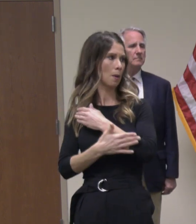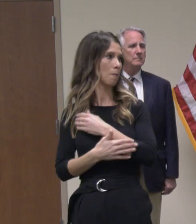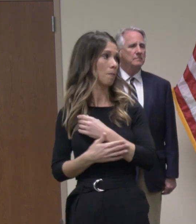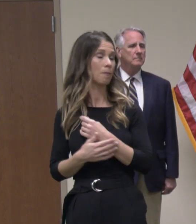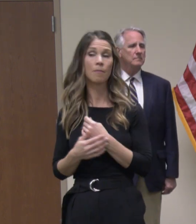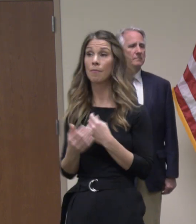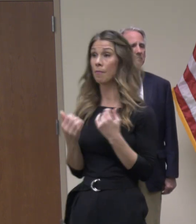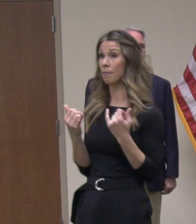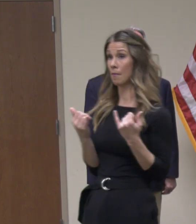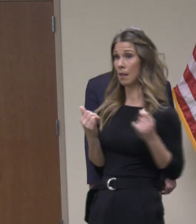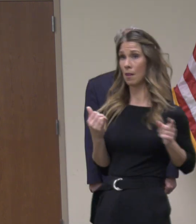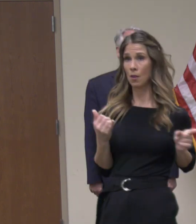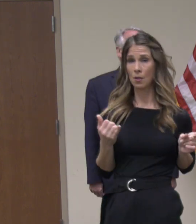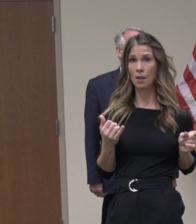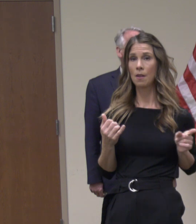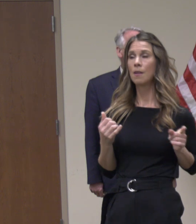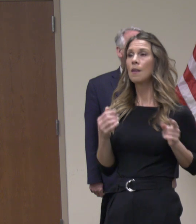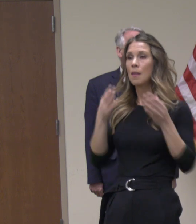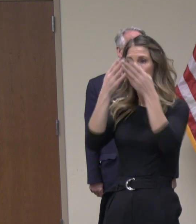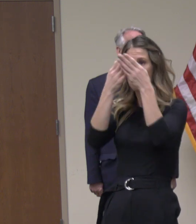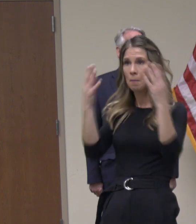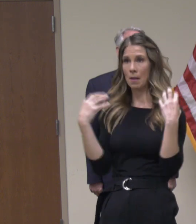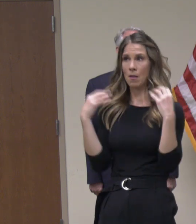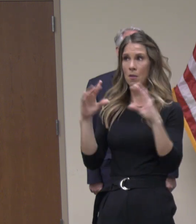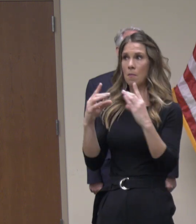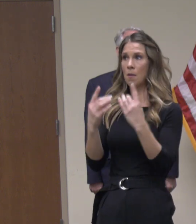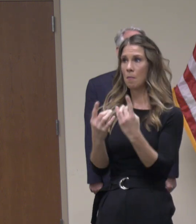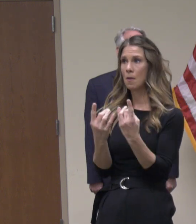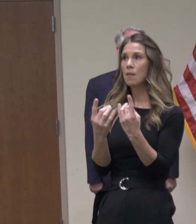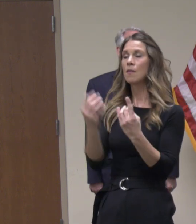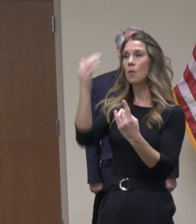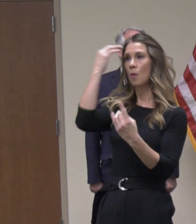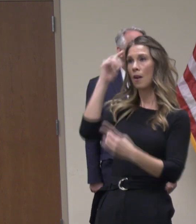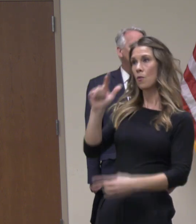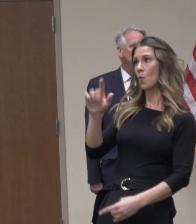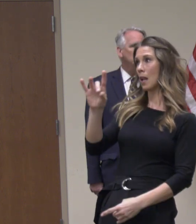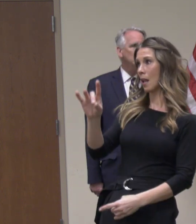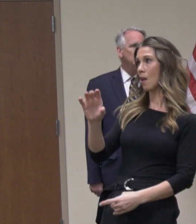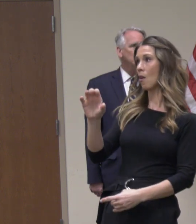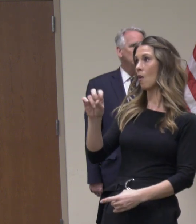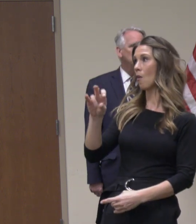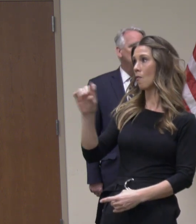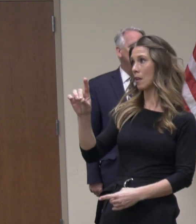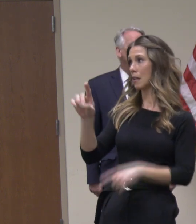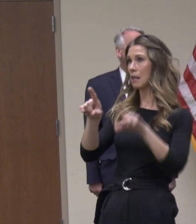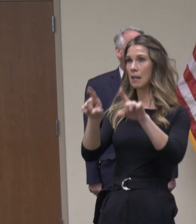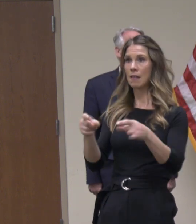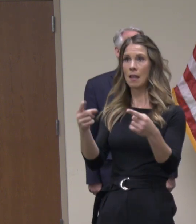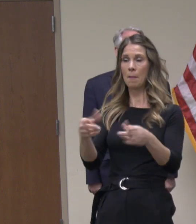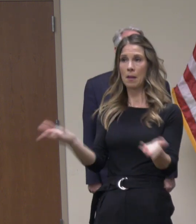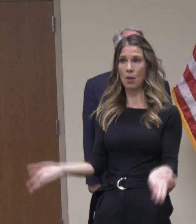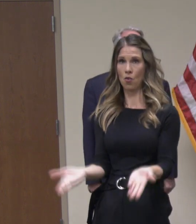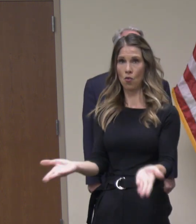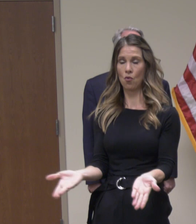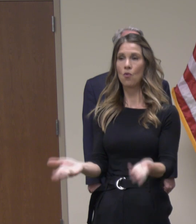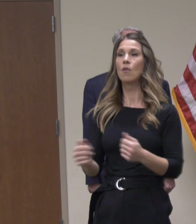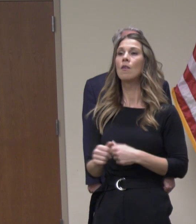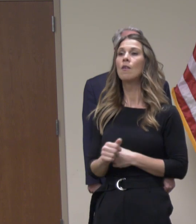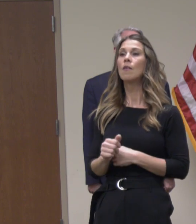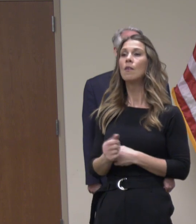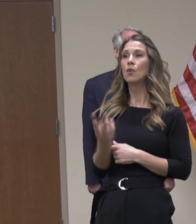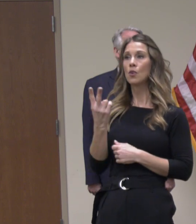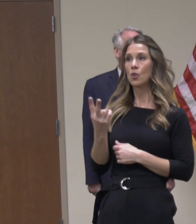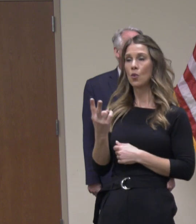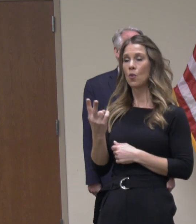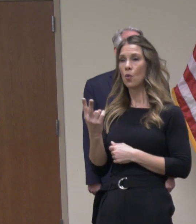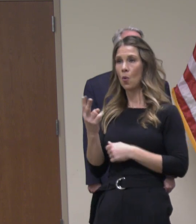As of today, our public health department is aware of 28 COVID-19 tests that have been taken in New Hanover County. Two tests have gone from